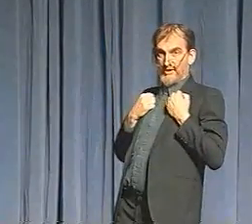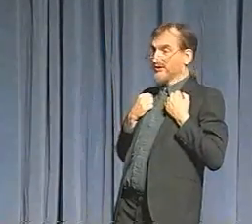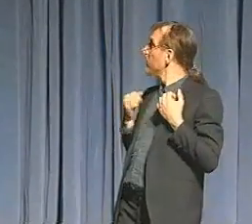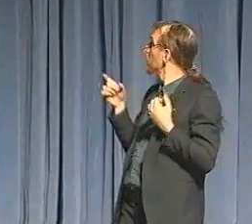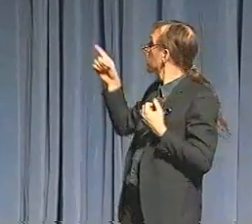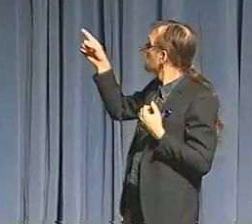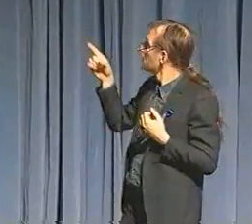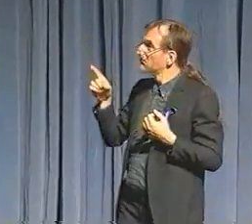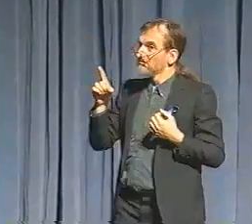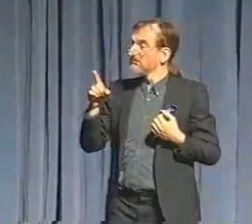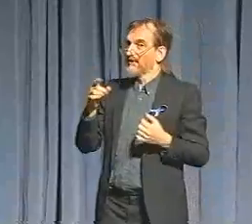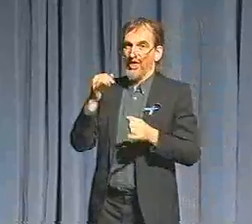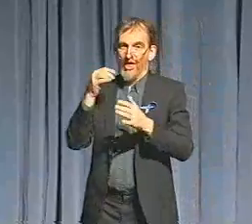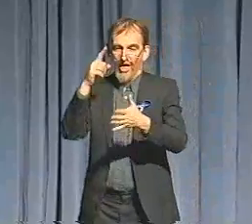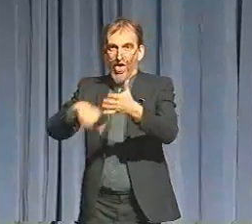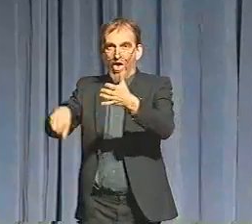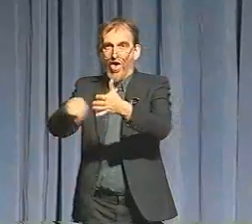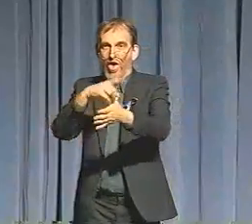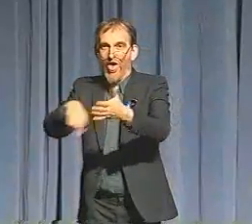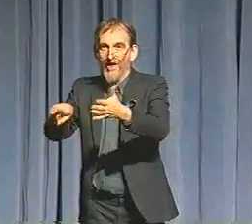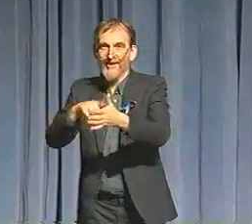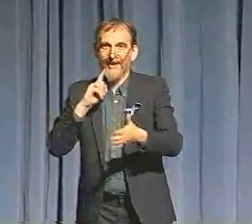ask questions about what we've learned about this process.